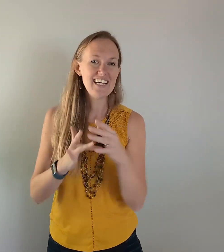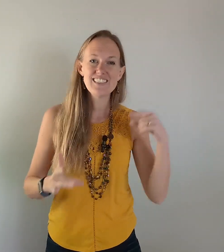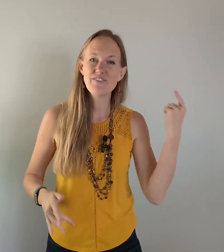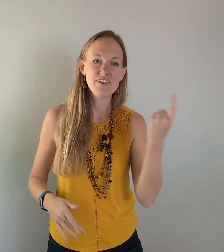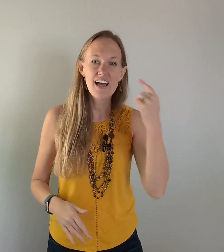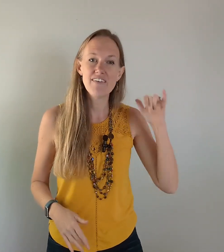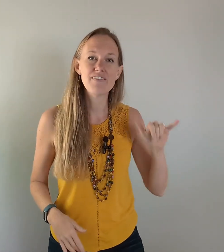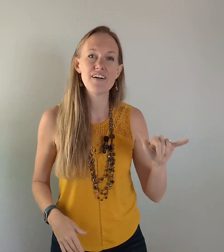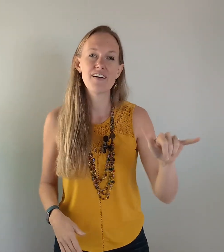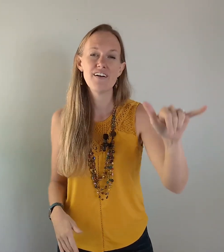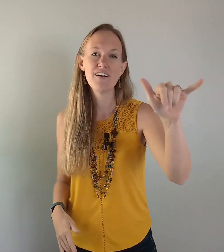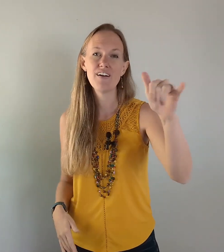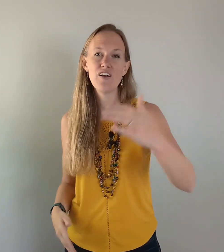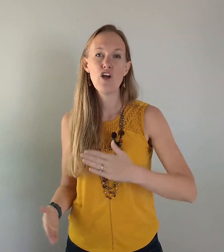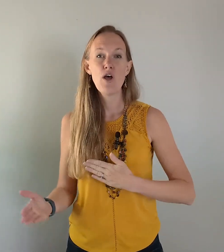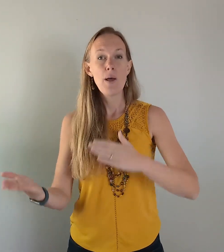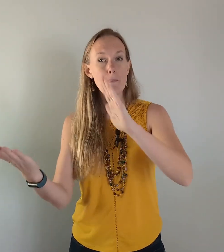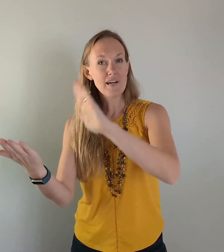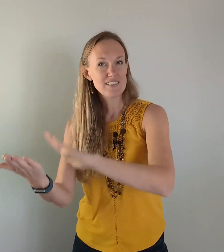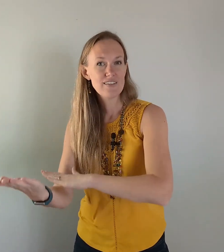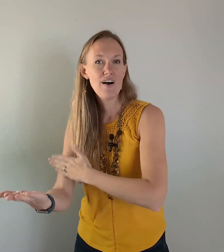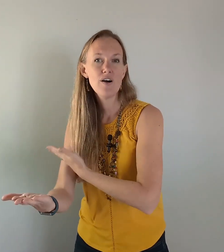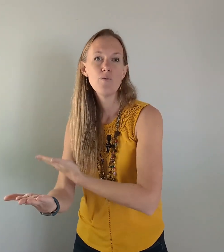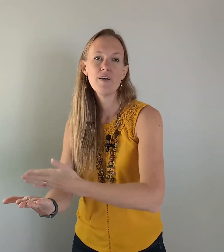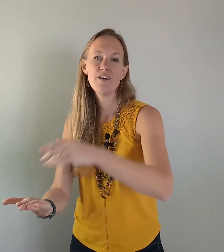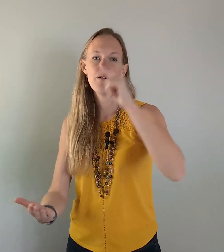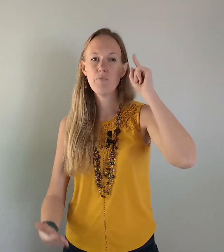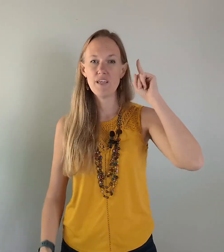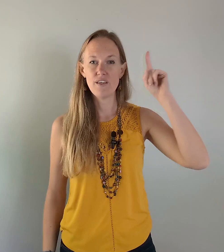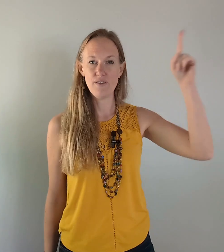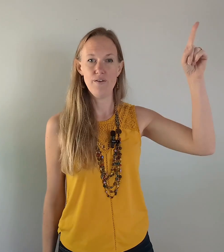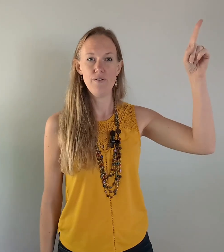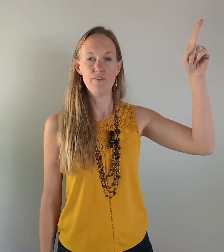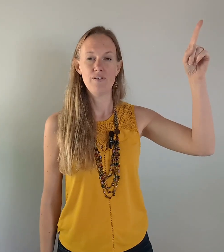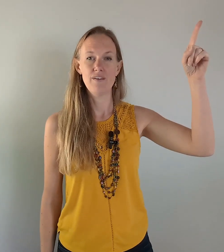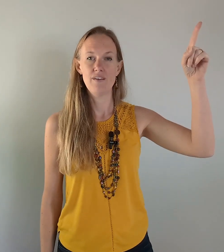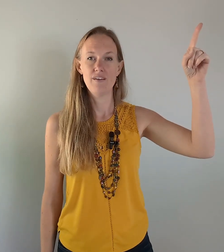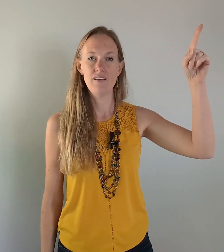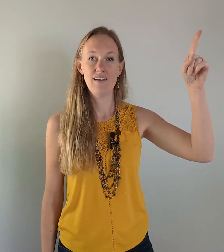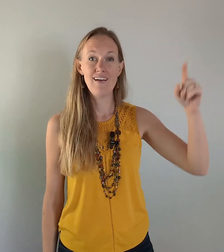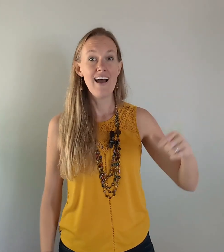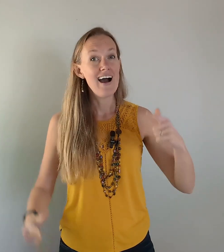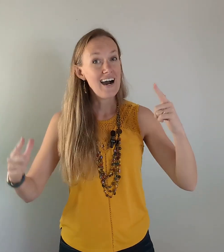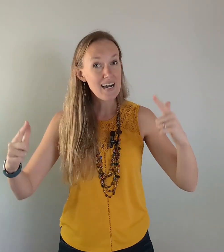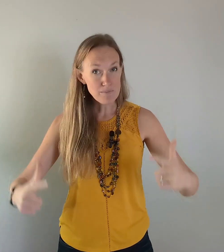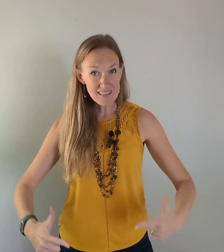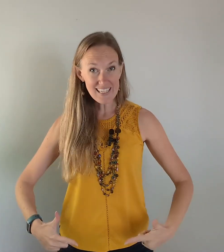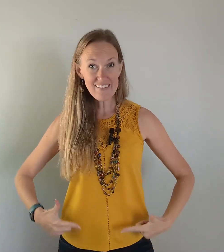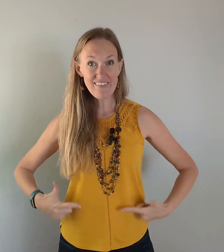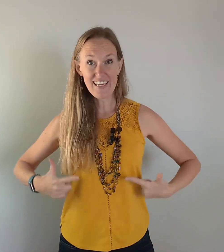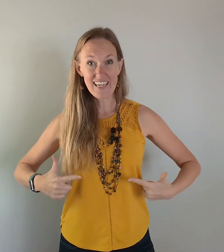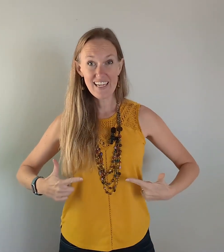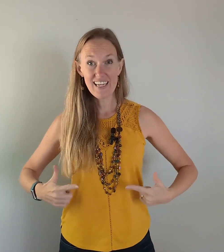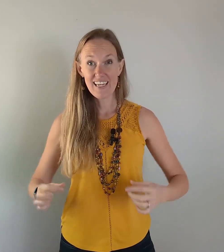Jesus forever, my song will be you. I'm living